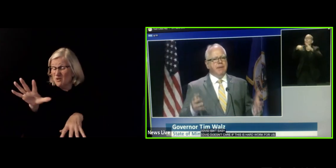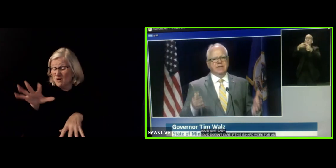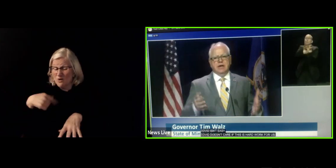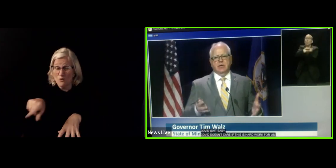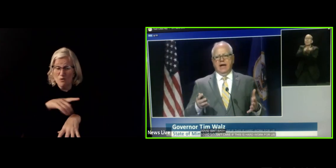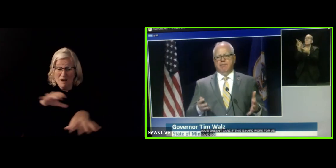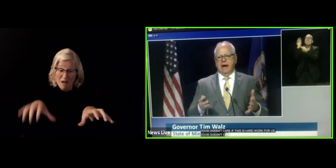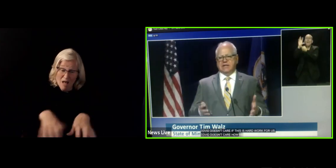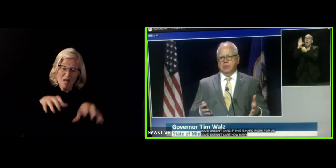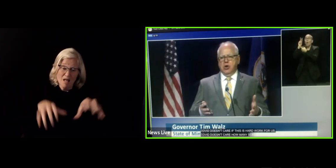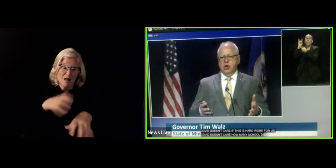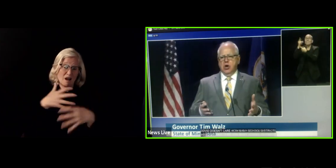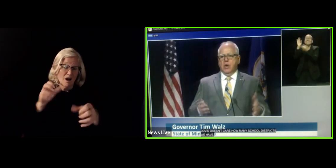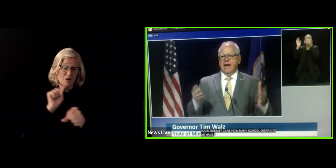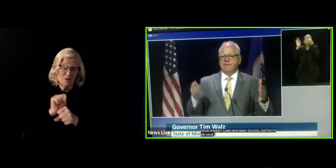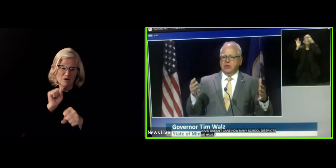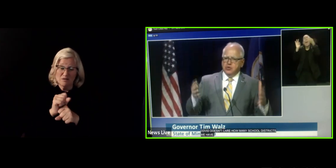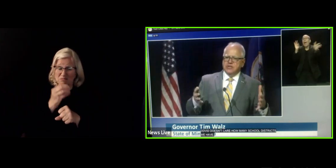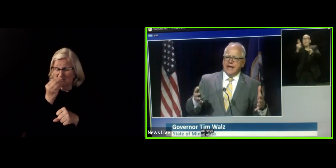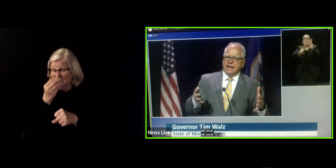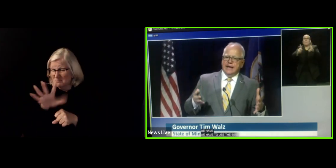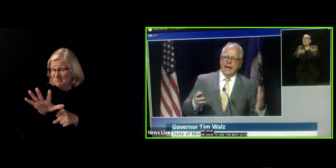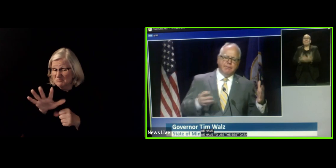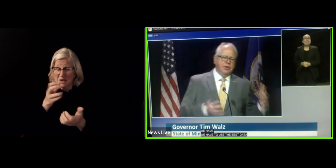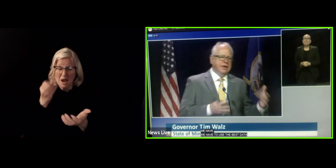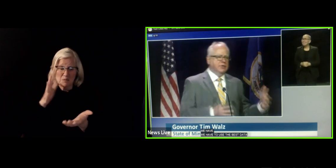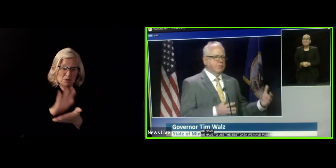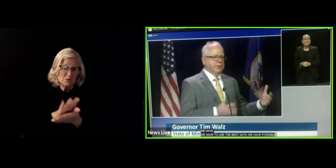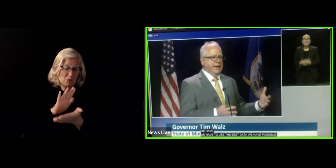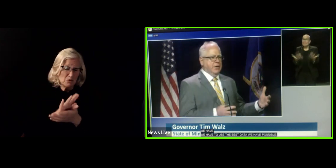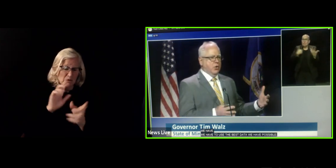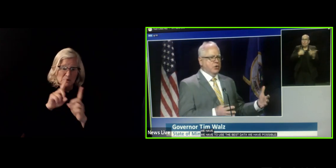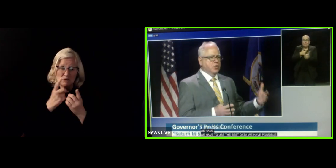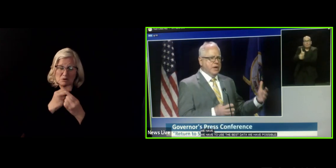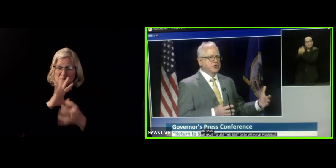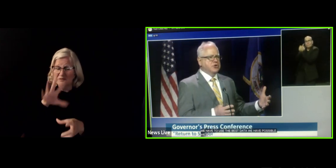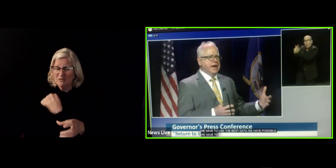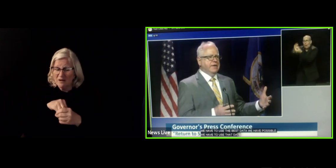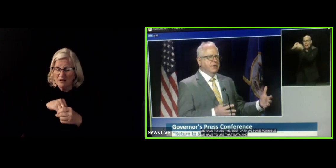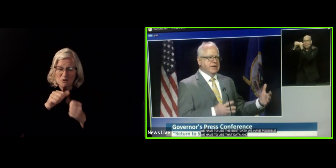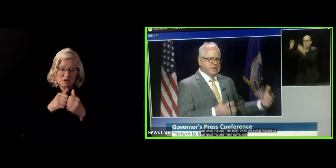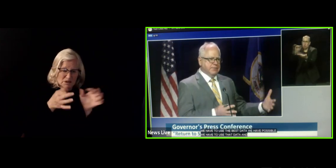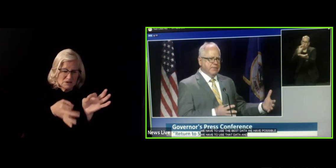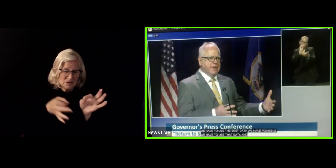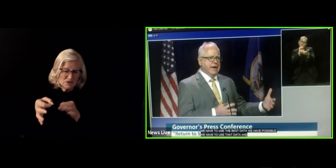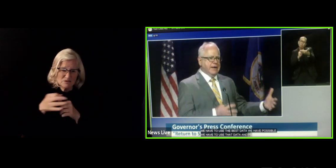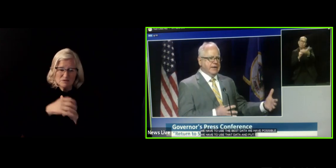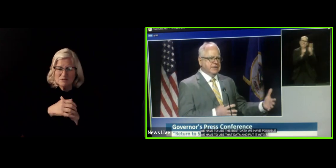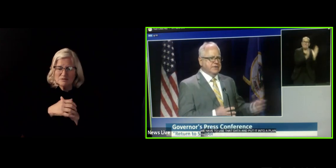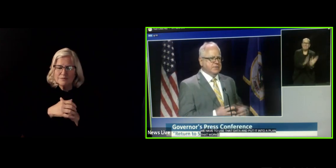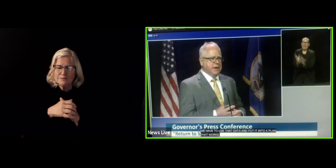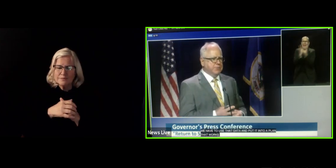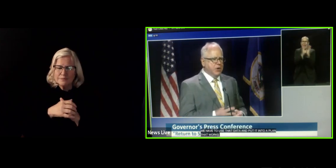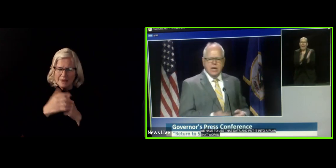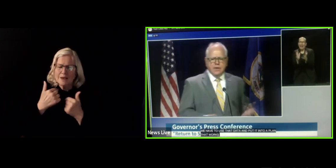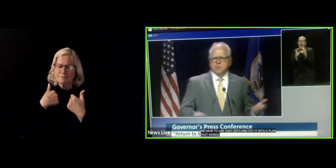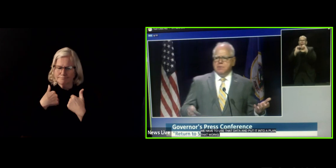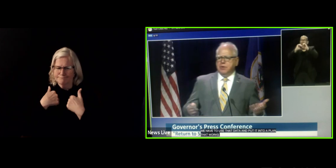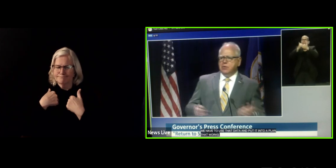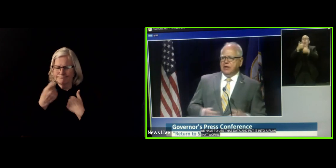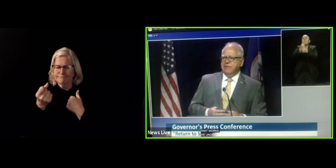the best data we have possible. We have to use that data and put it into a plan that works. We understand that if we can simplify and make it as easy as possible,